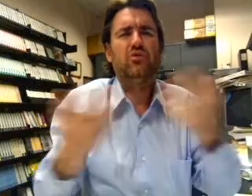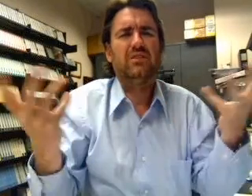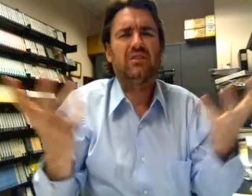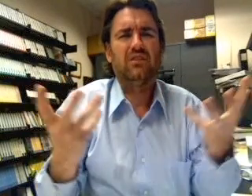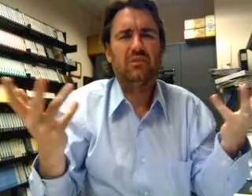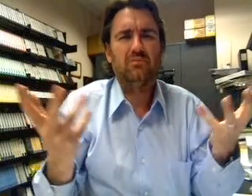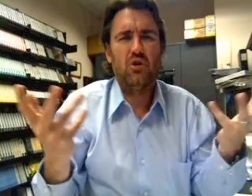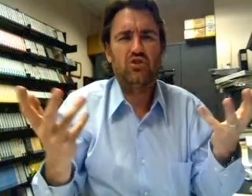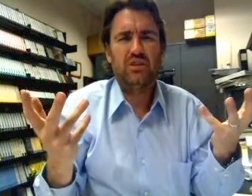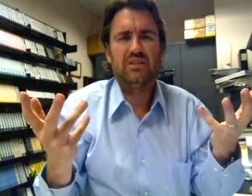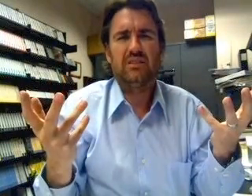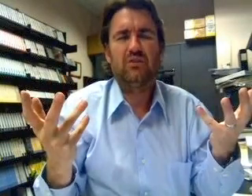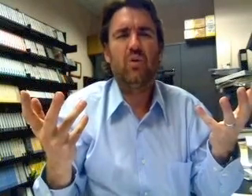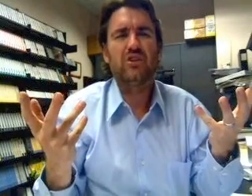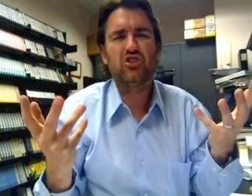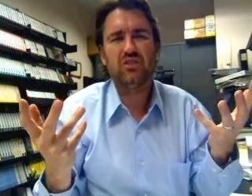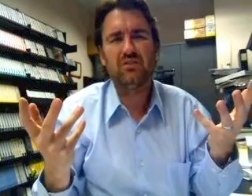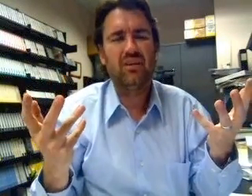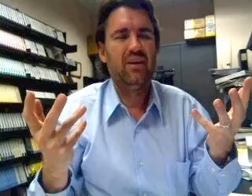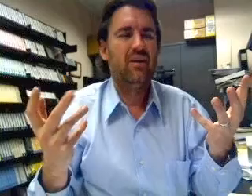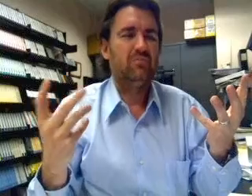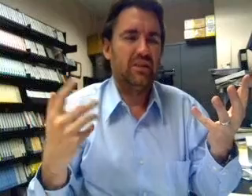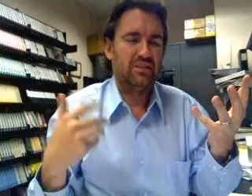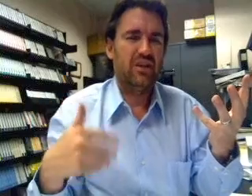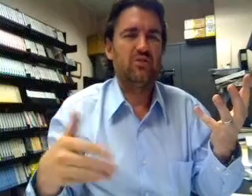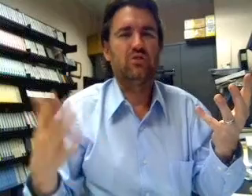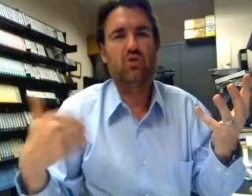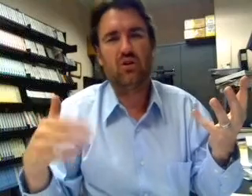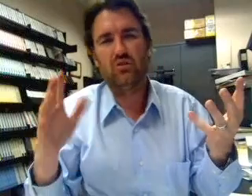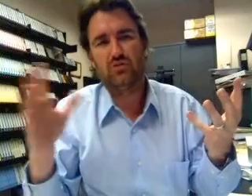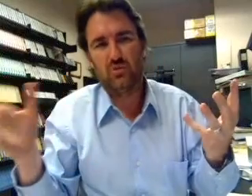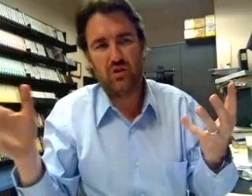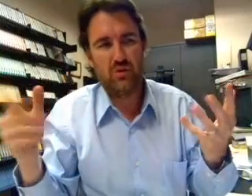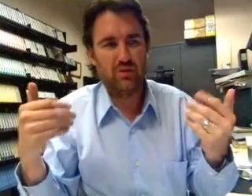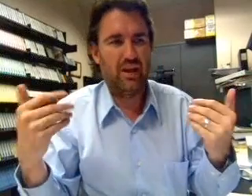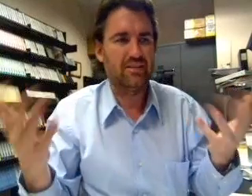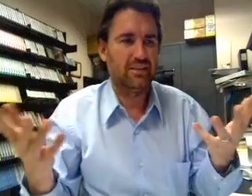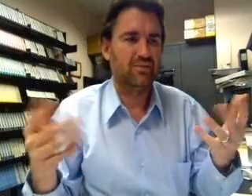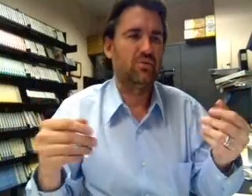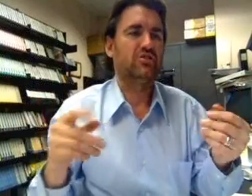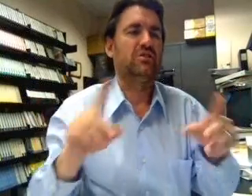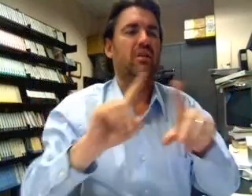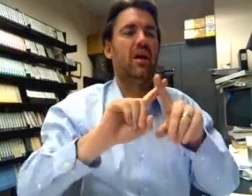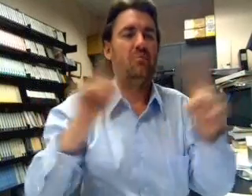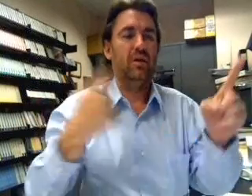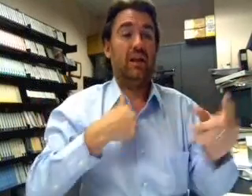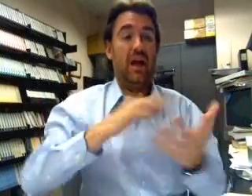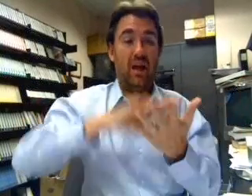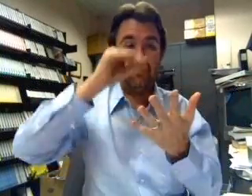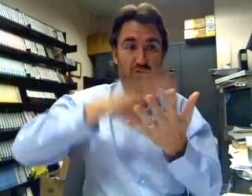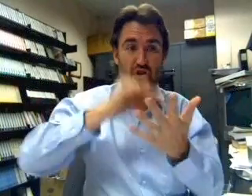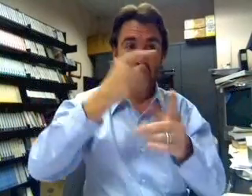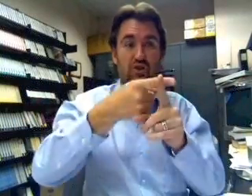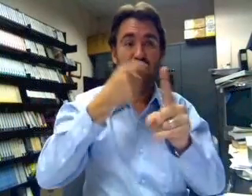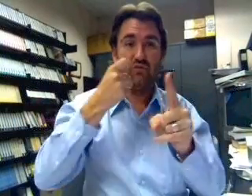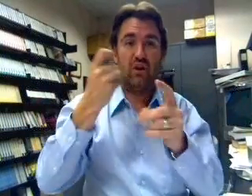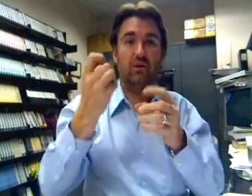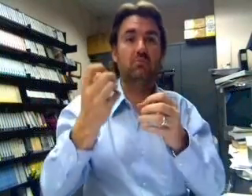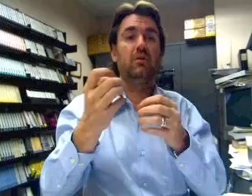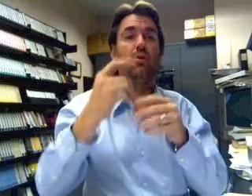do this little motion. It's a question, but it's kind of rhetorical, so we're not really asking a question. But I've learned from,